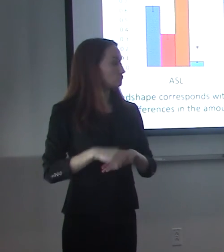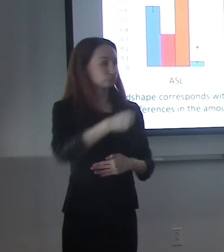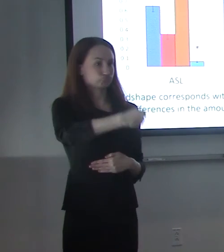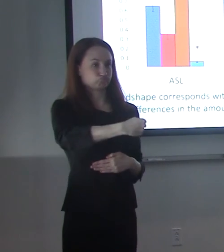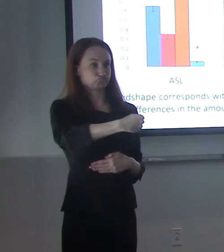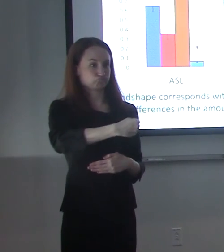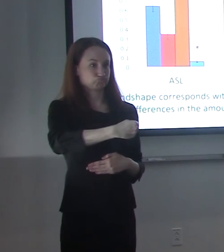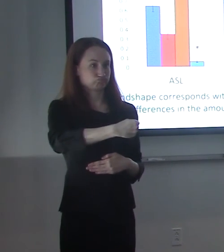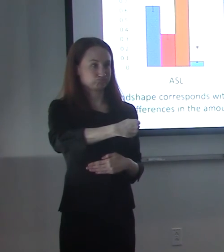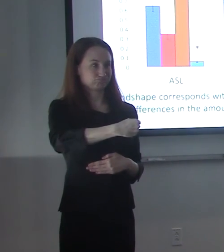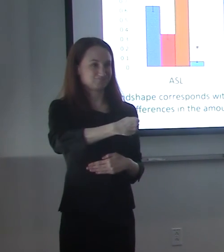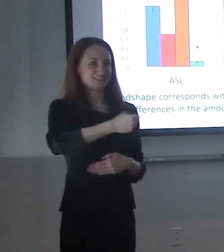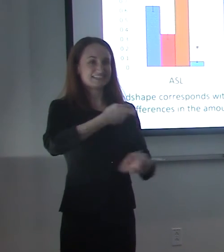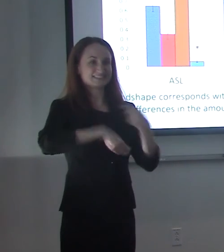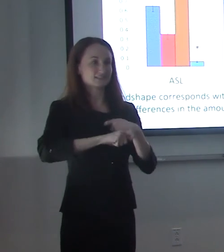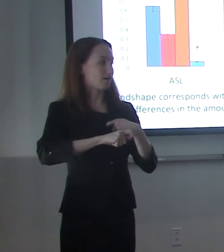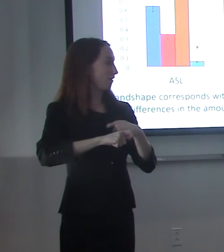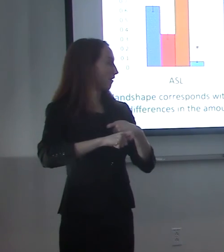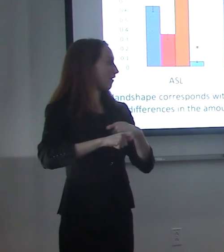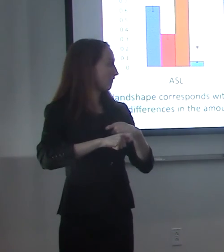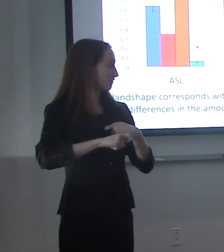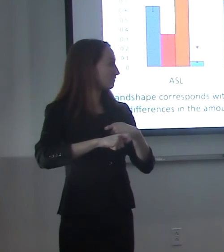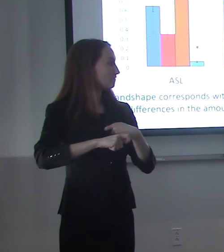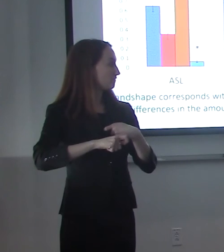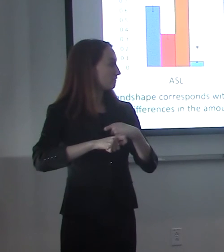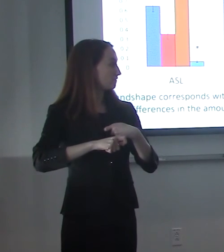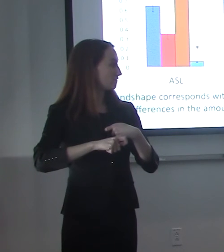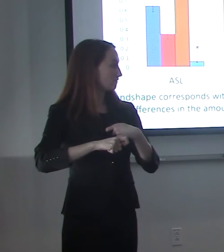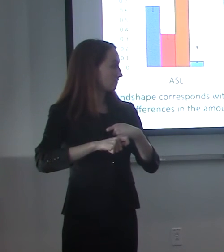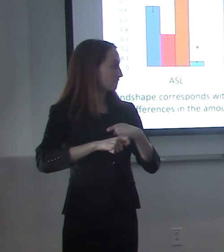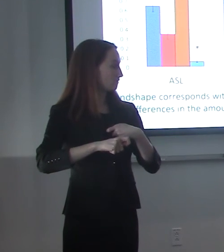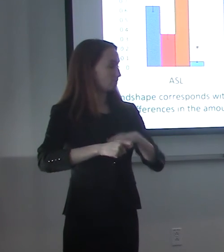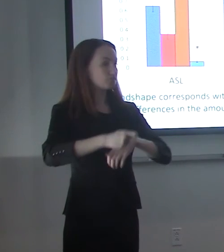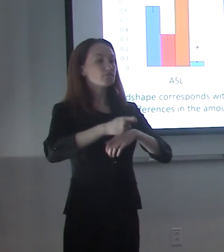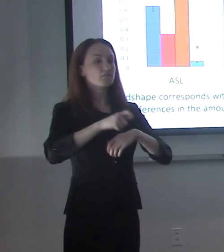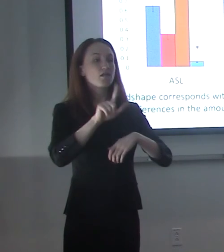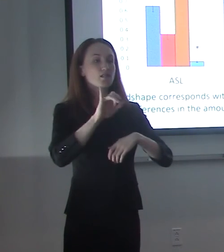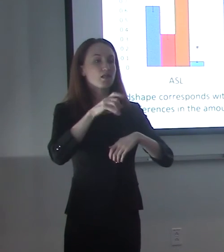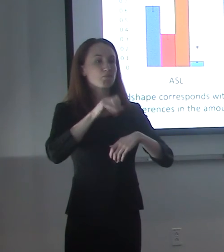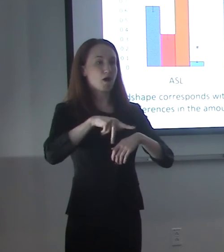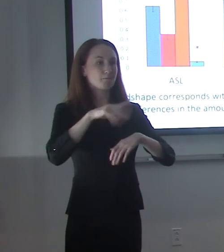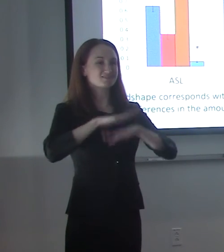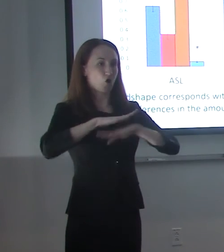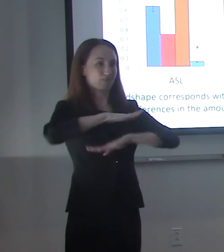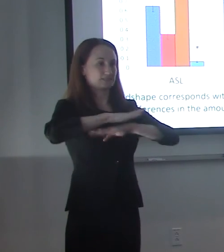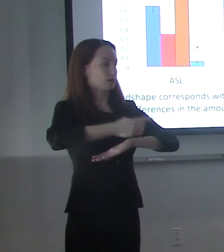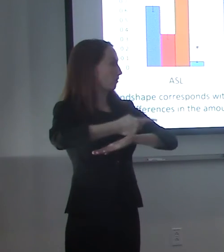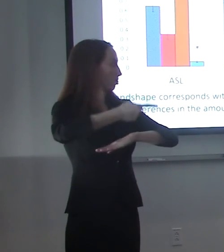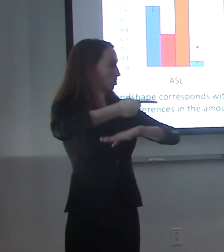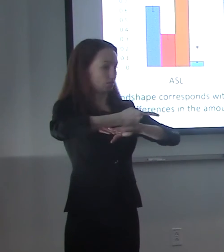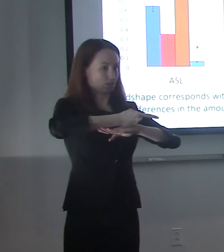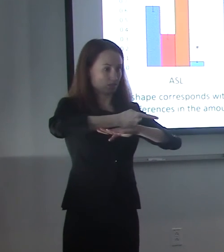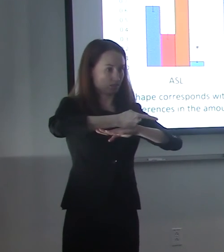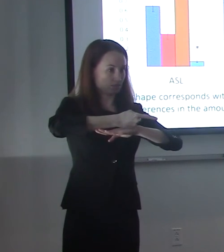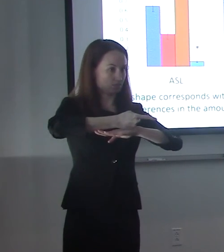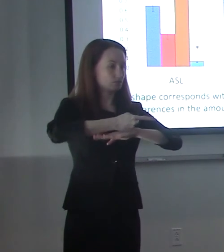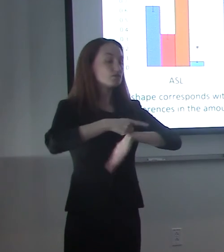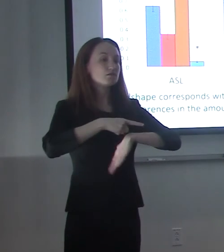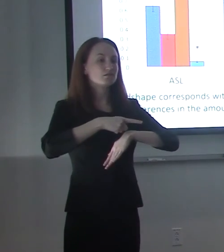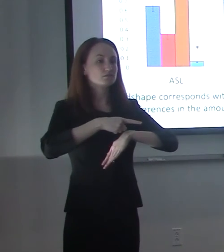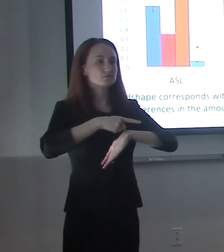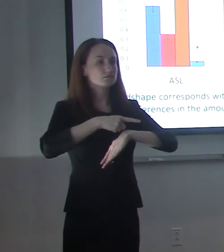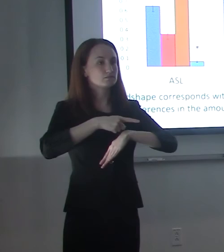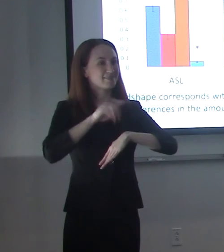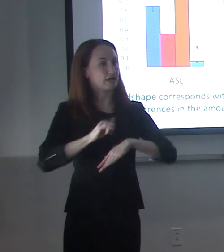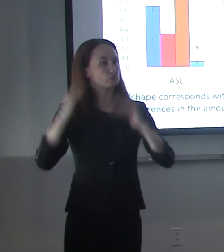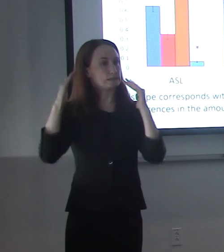instead of the lollipop is on the table like that, which is what you would expect for a